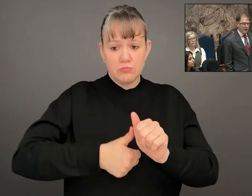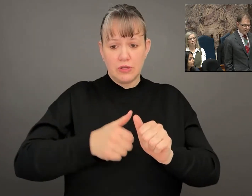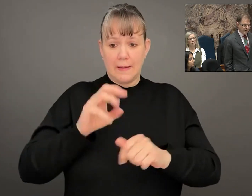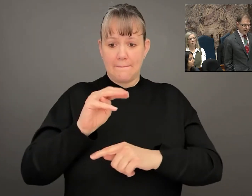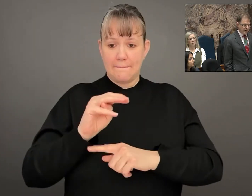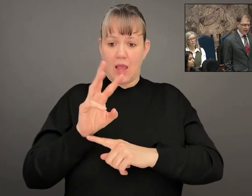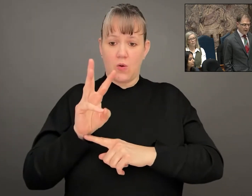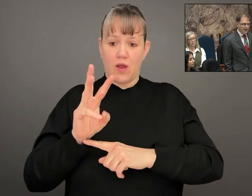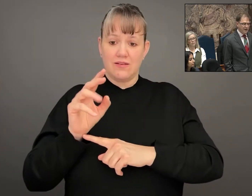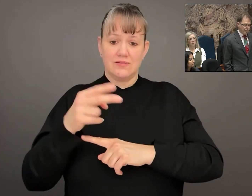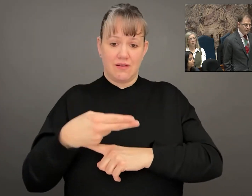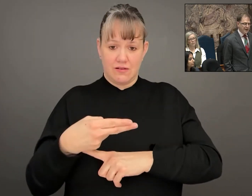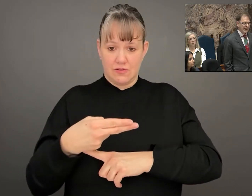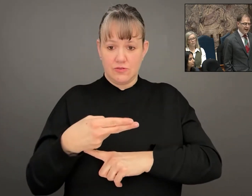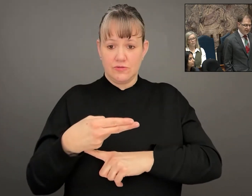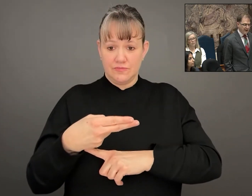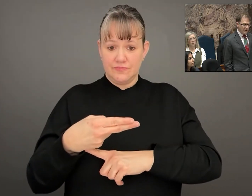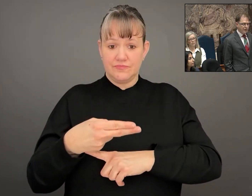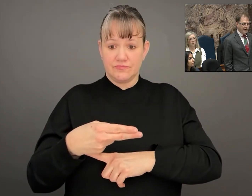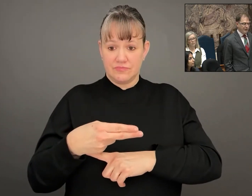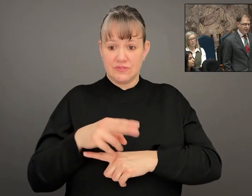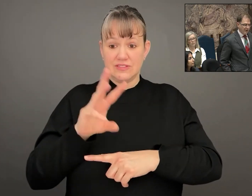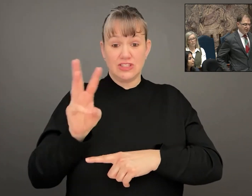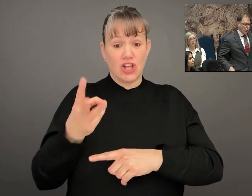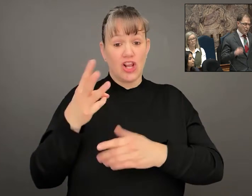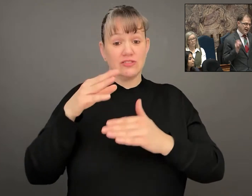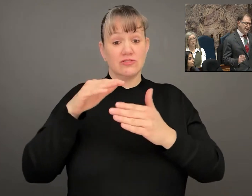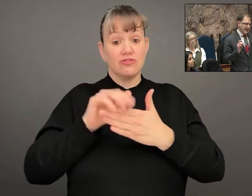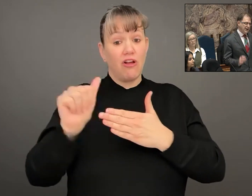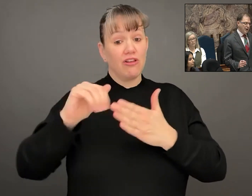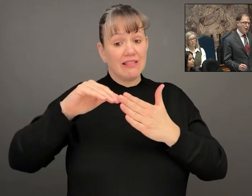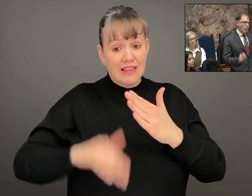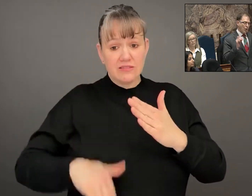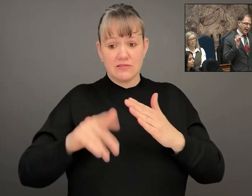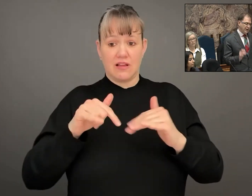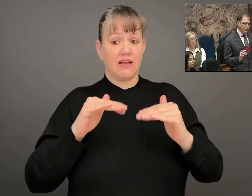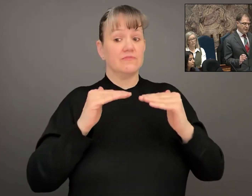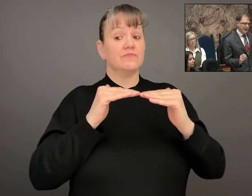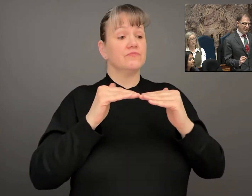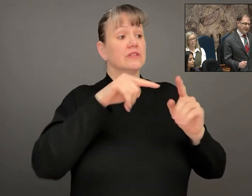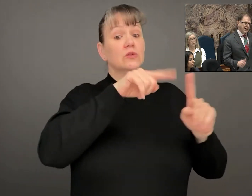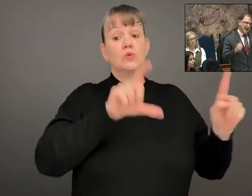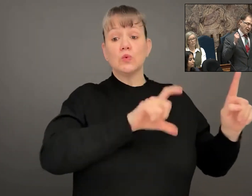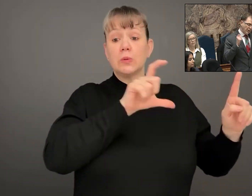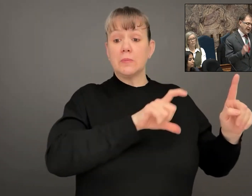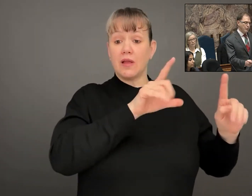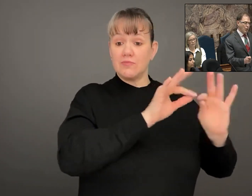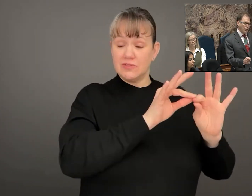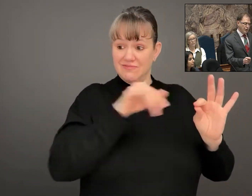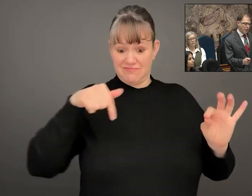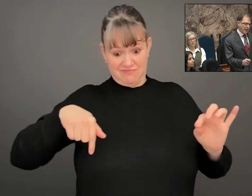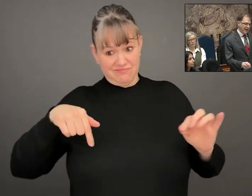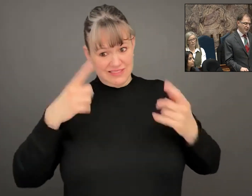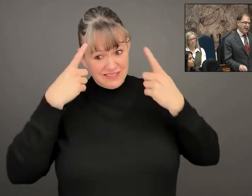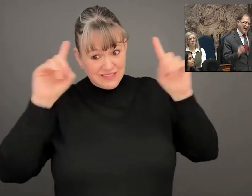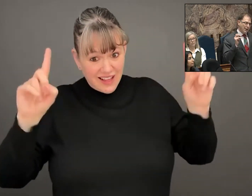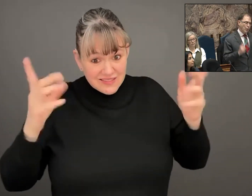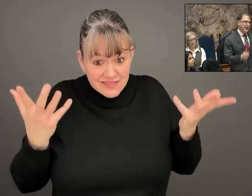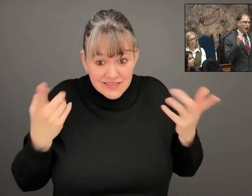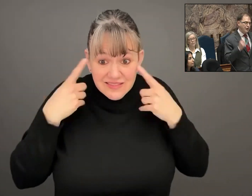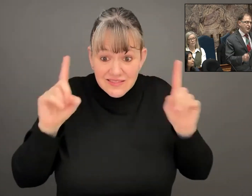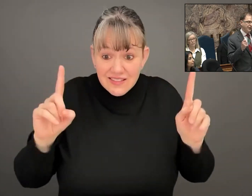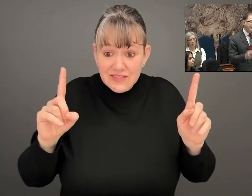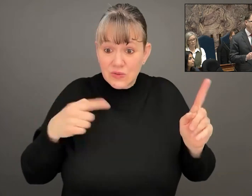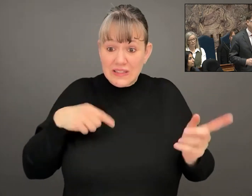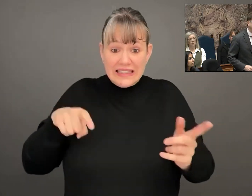Quebec recently, that this wouldn't be anything else than a success. We need more energy in BC, and we need more renewable energy, and